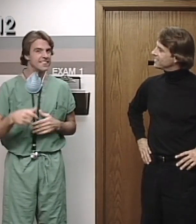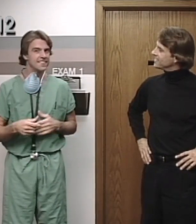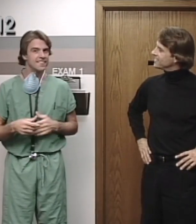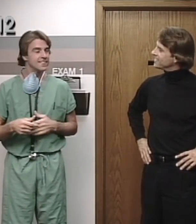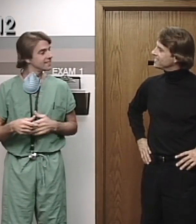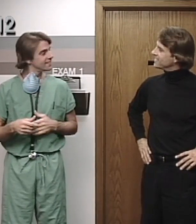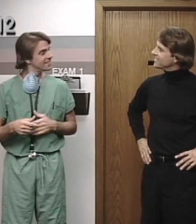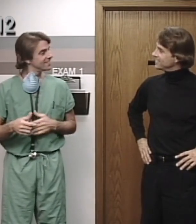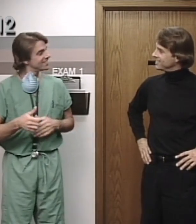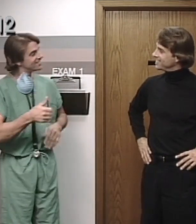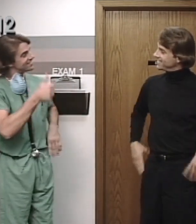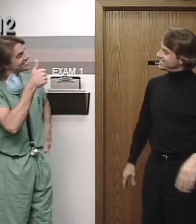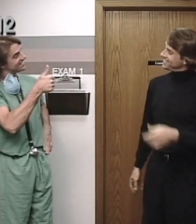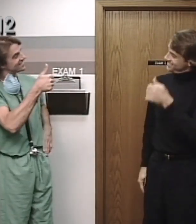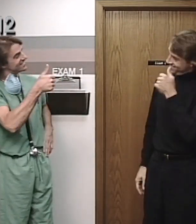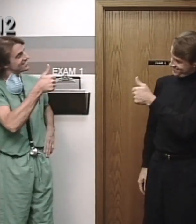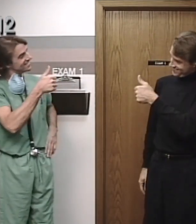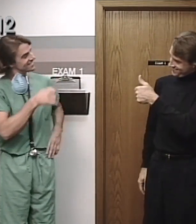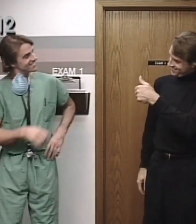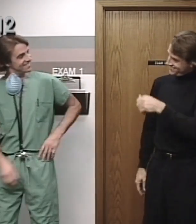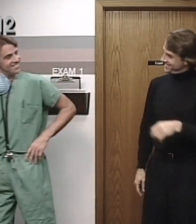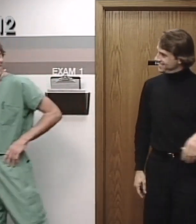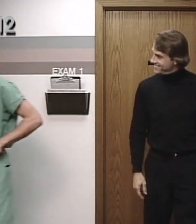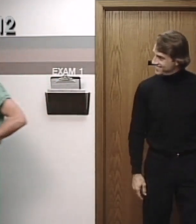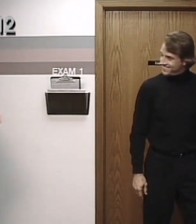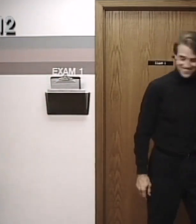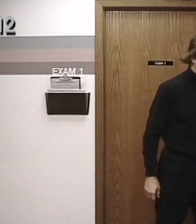I'll see you later. Bye. Good luck.